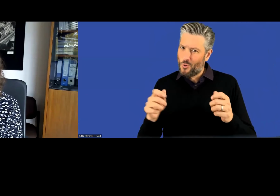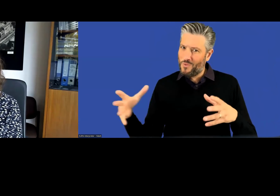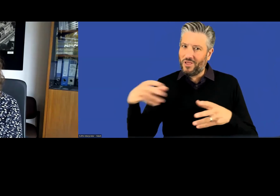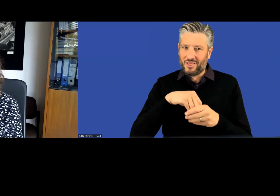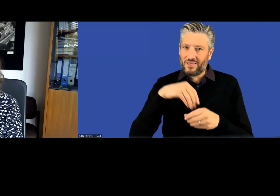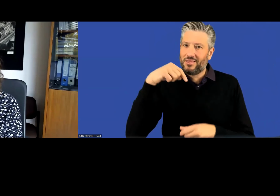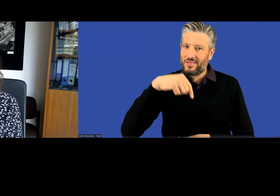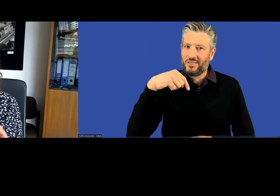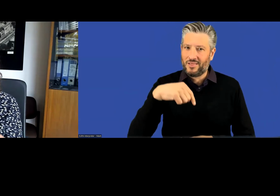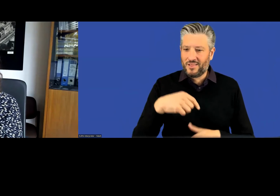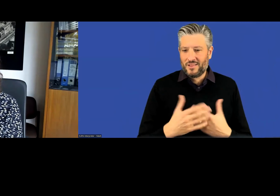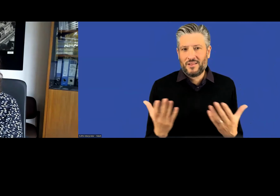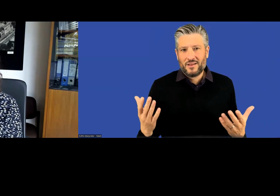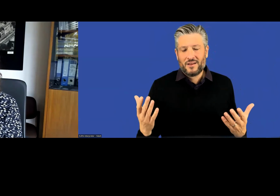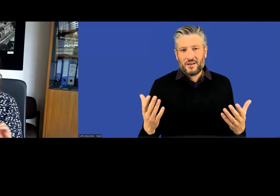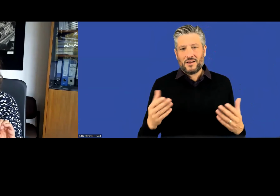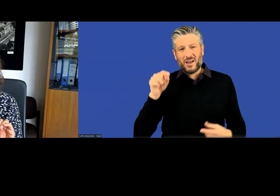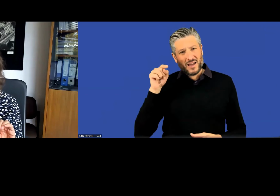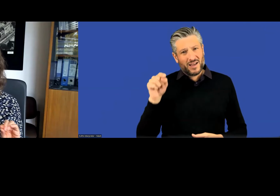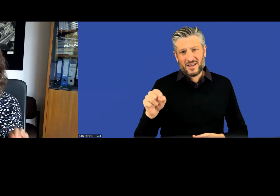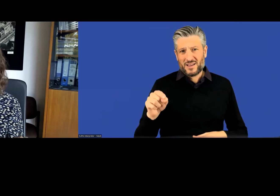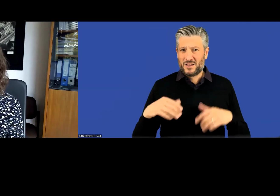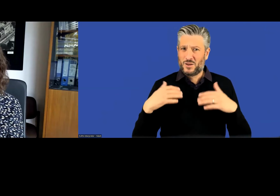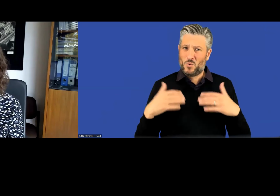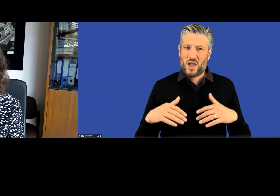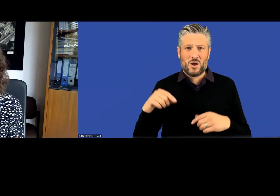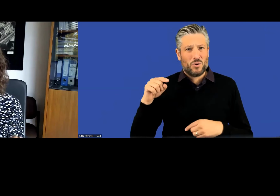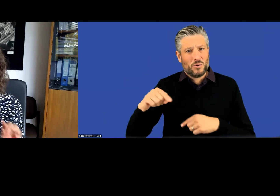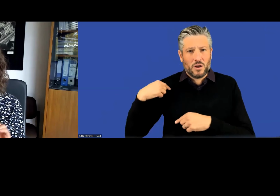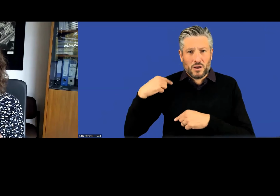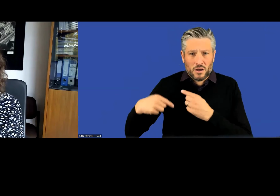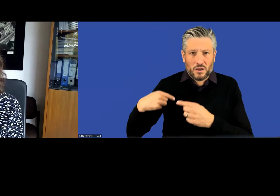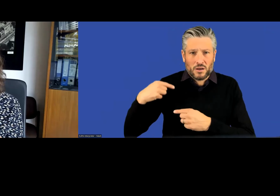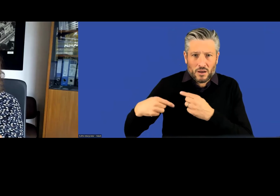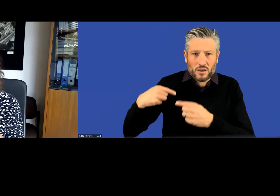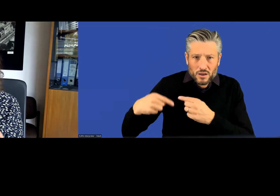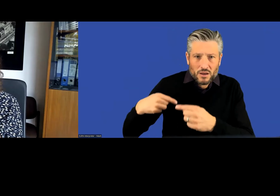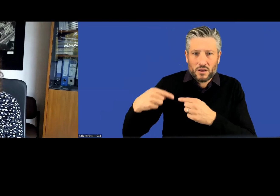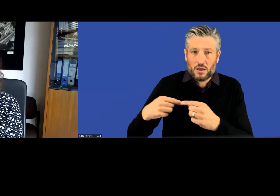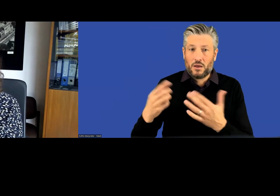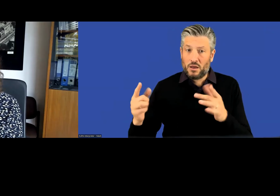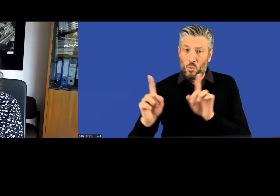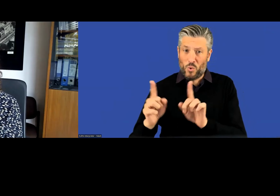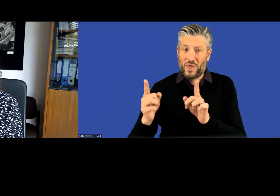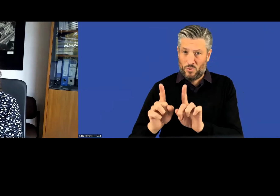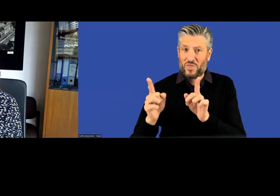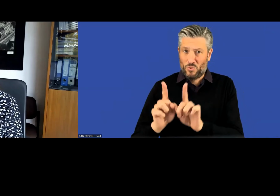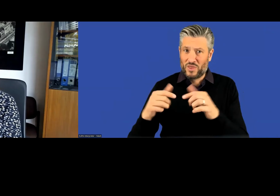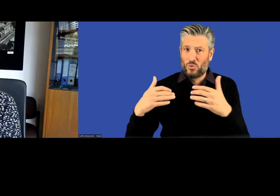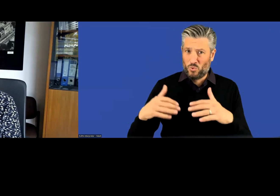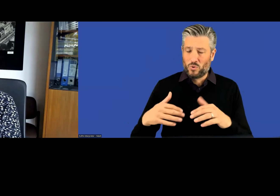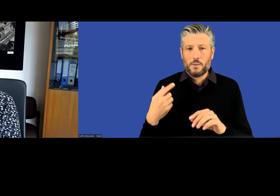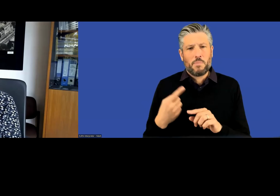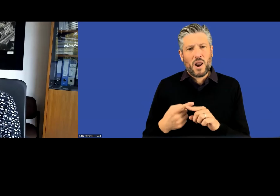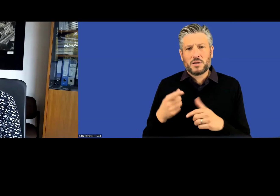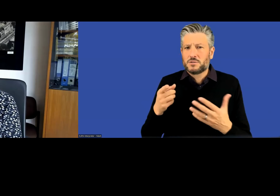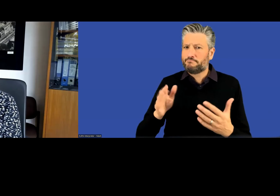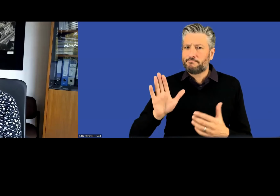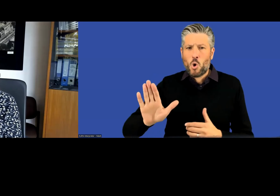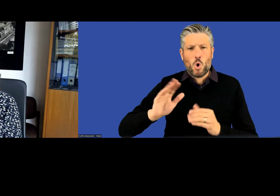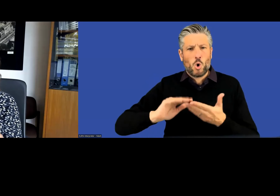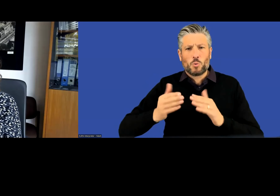so much as she goes on a journey, not just with her dance partner, but, and I quote, the dwarfism community, the disability